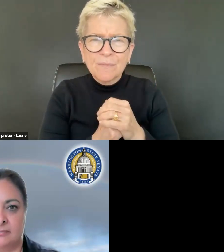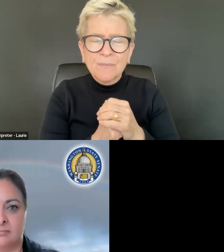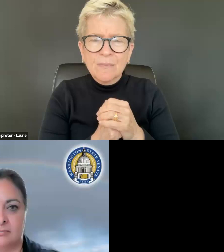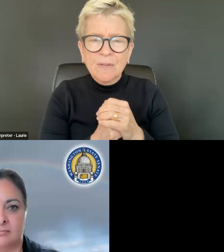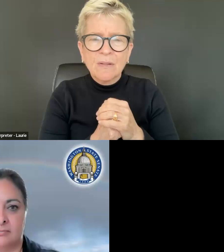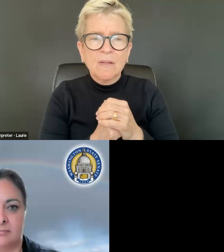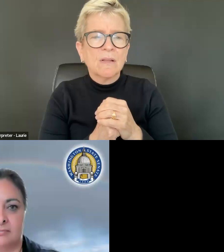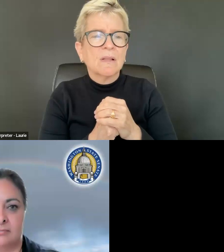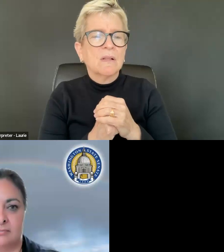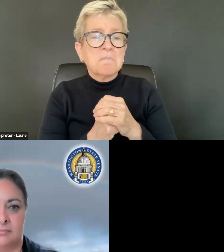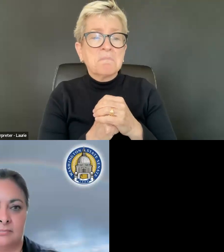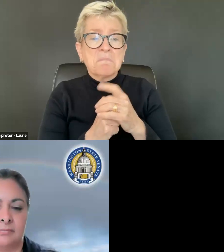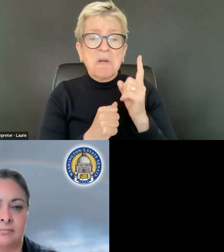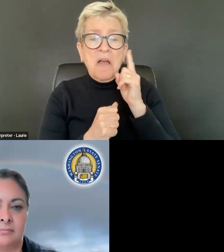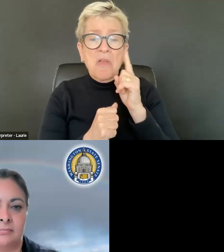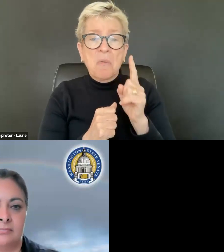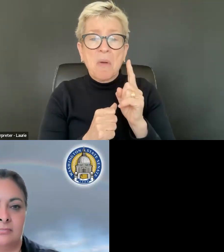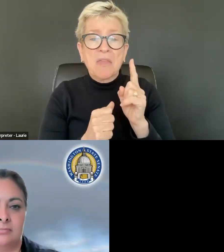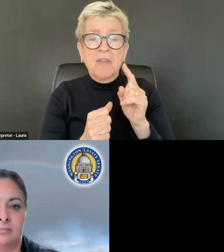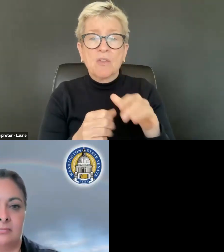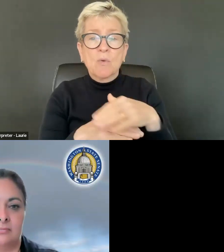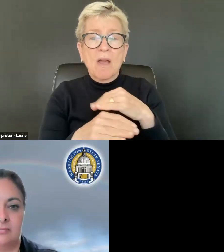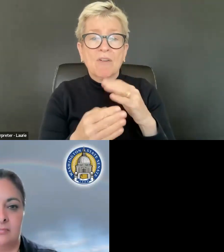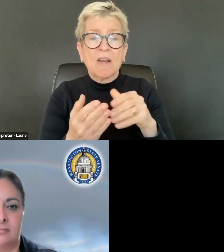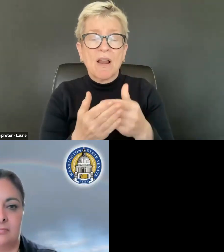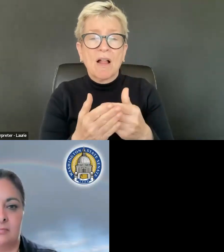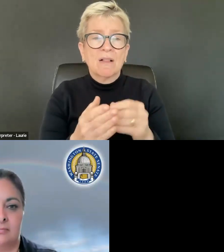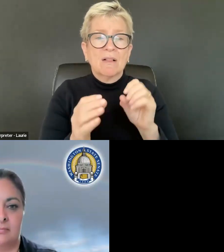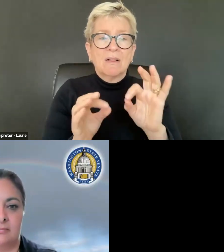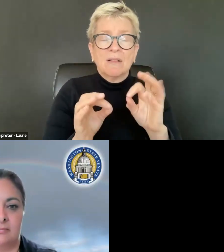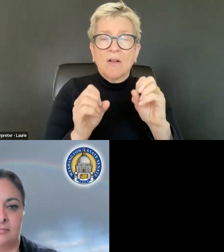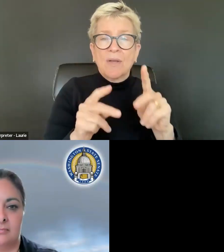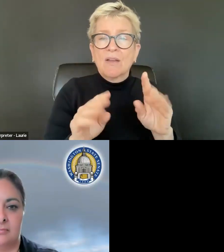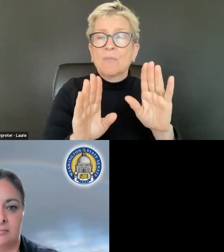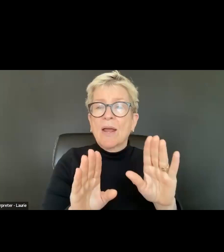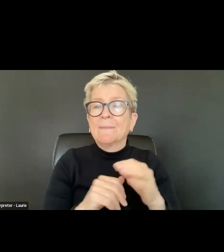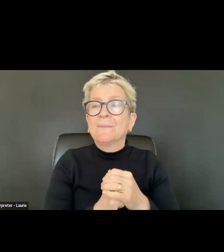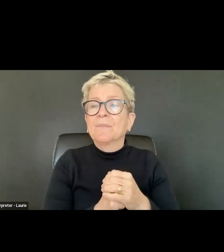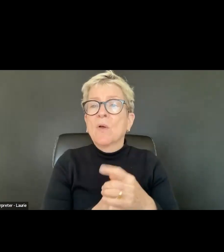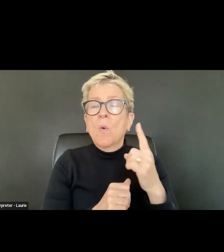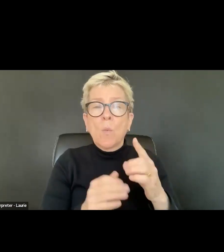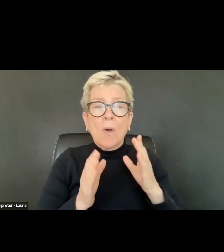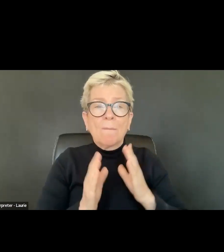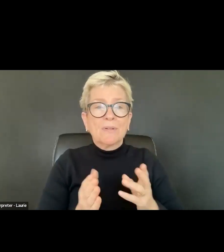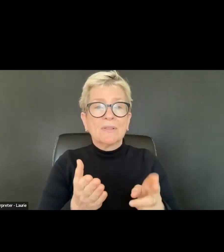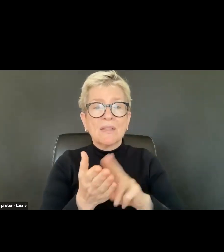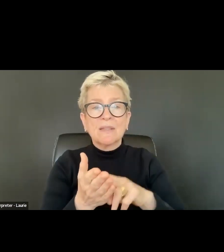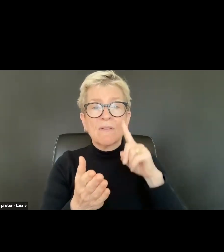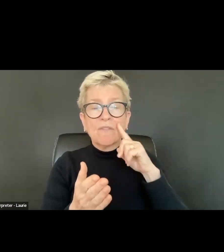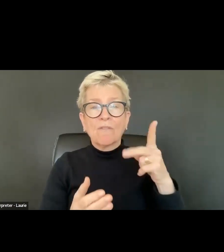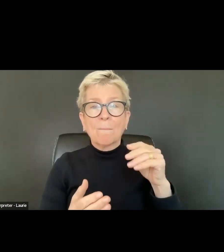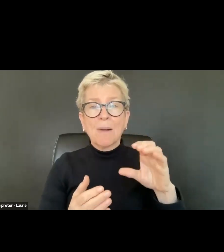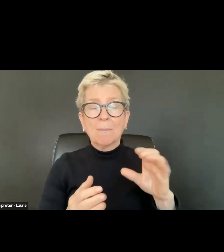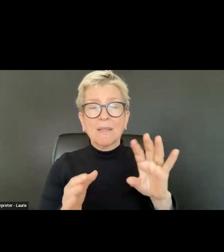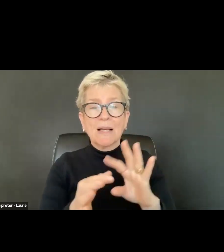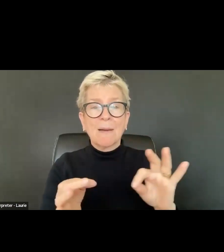No, I think you captured it, Jamie. Okay, great. Well, let me just, we have one person who signed up for public comment, and they have